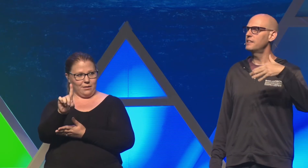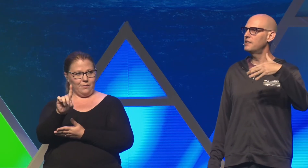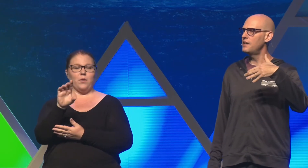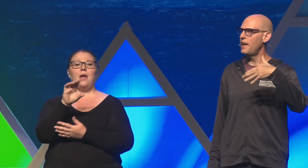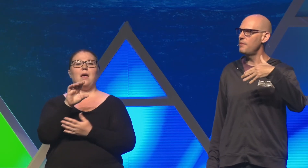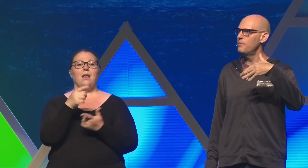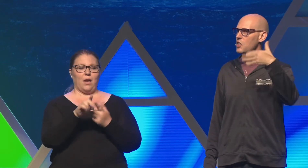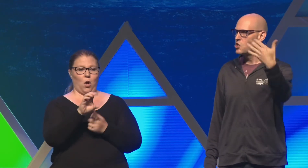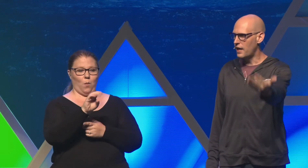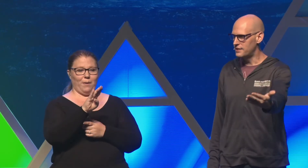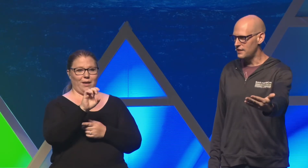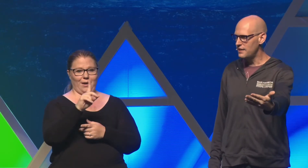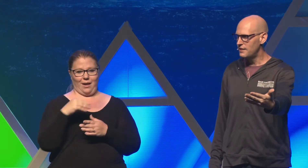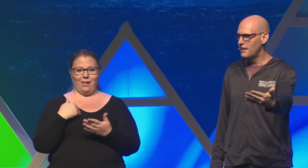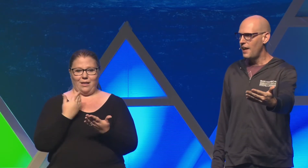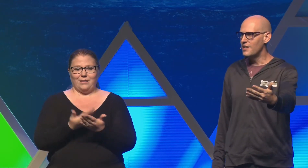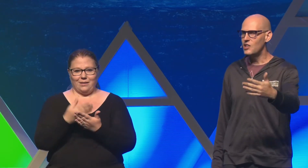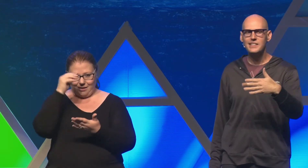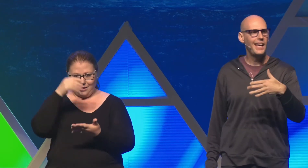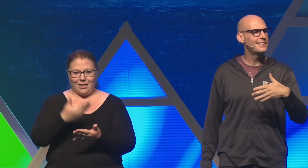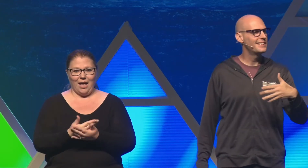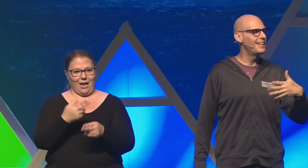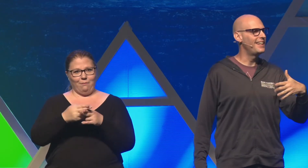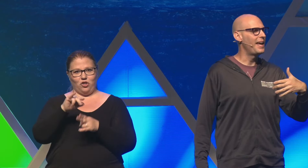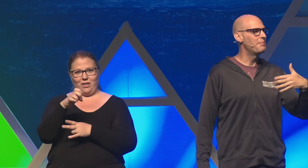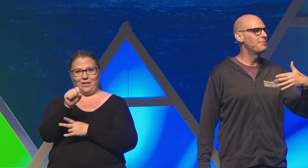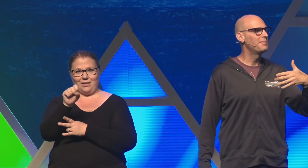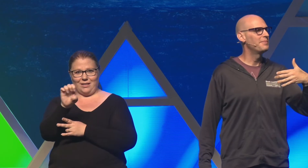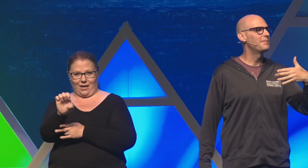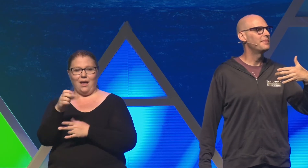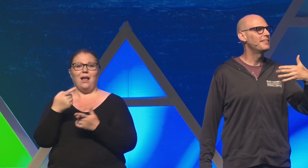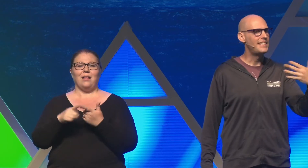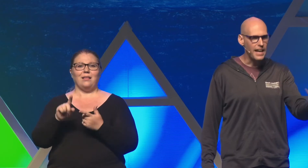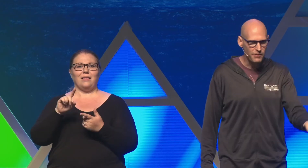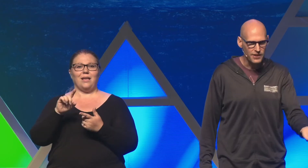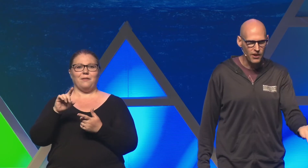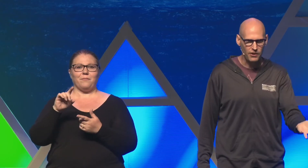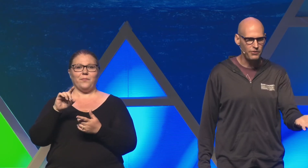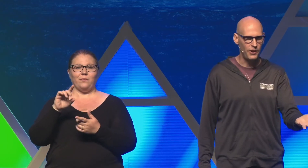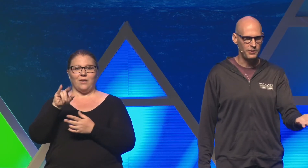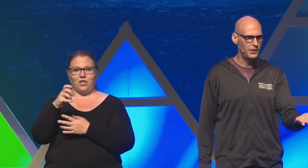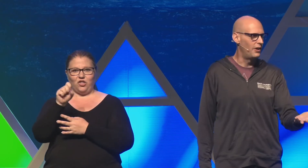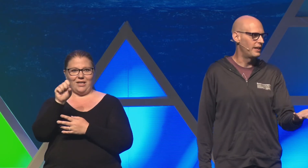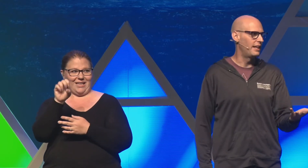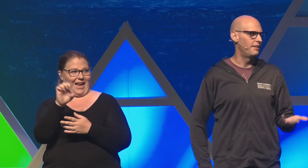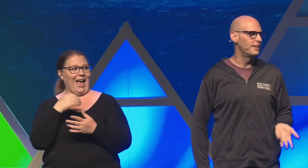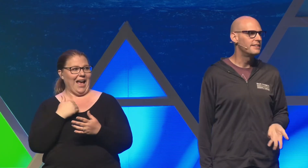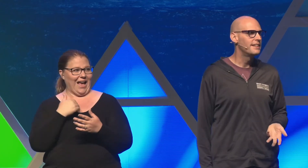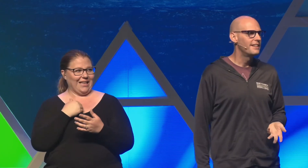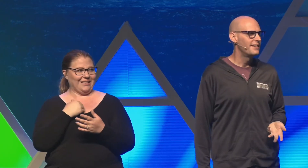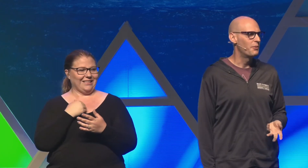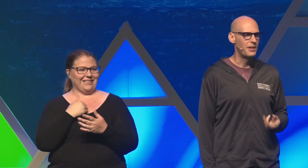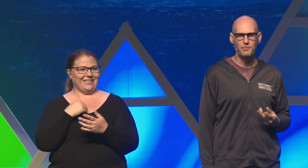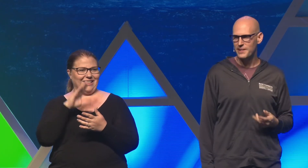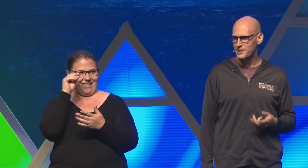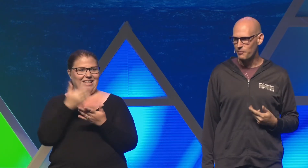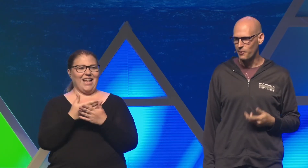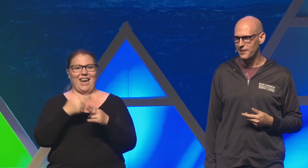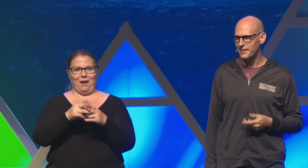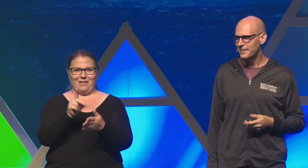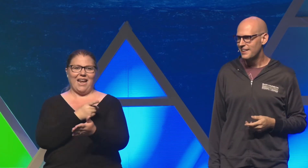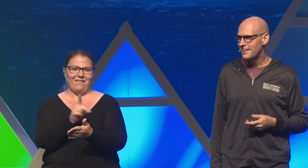has a son named Jesse. And Jesse has a son named David. Y'all are following along. I love it. You're with me